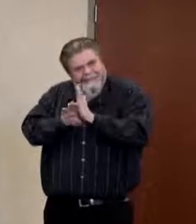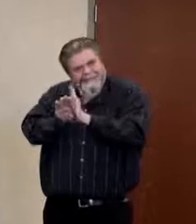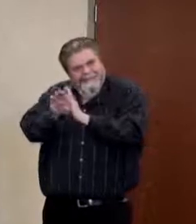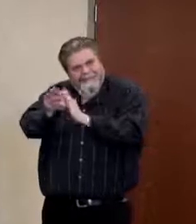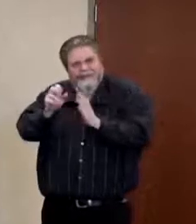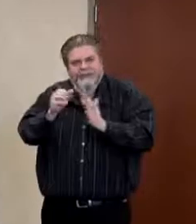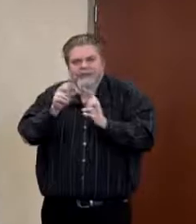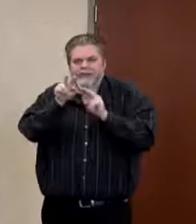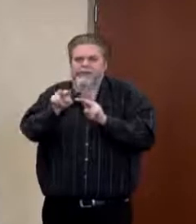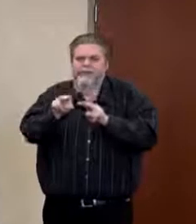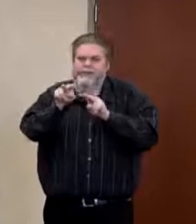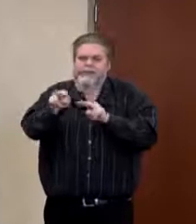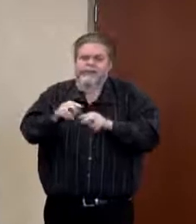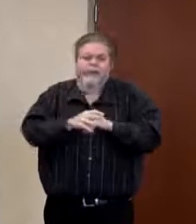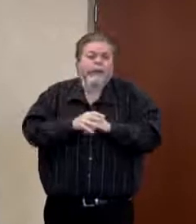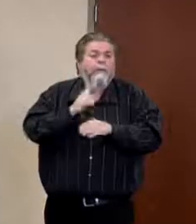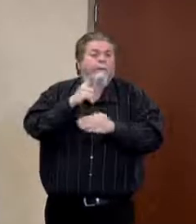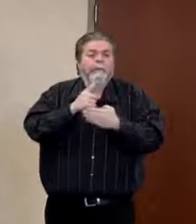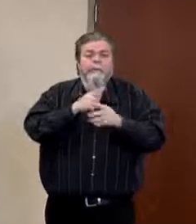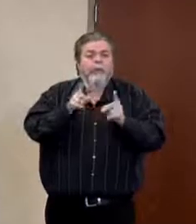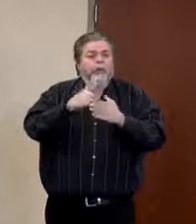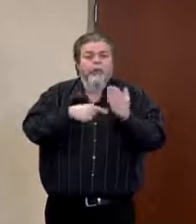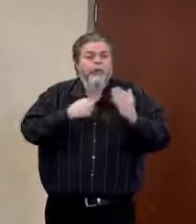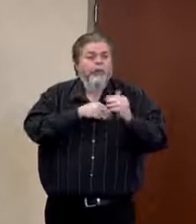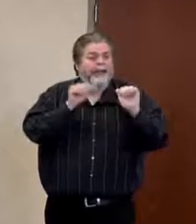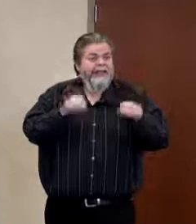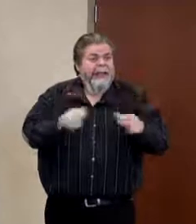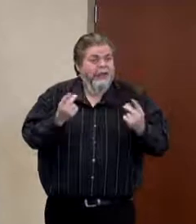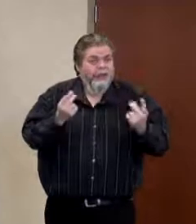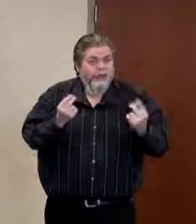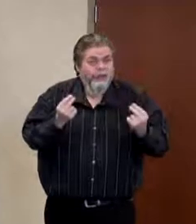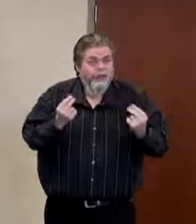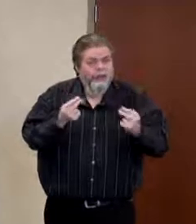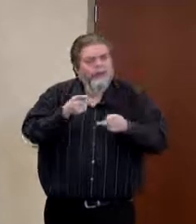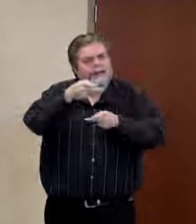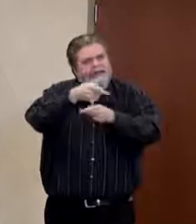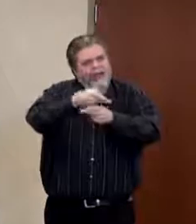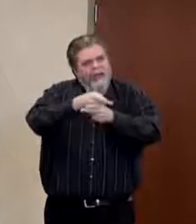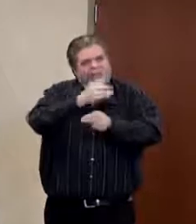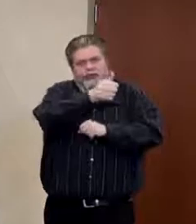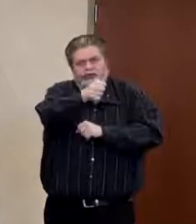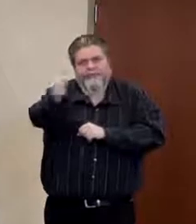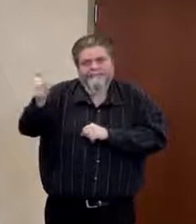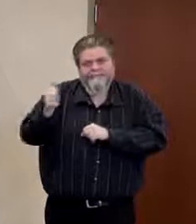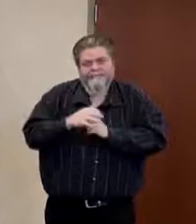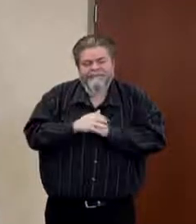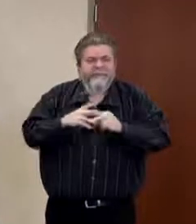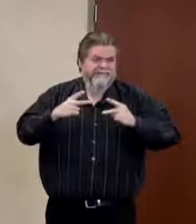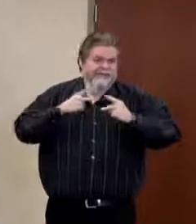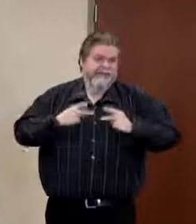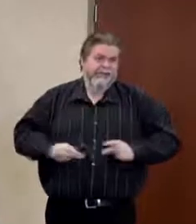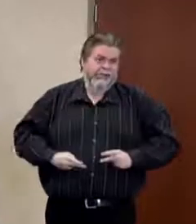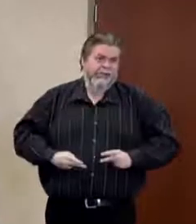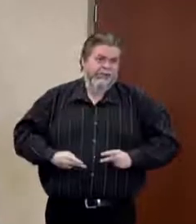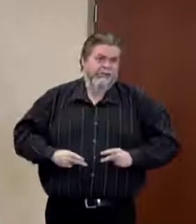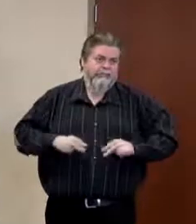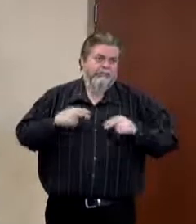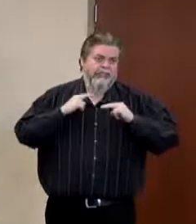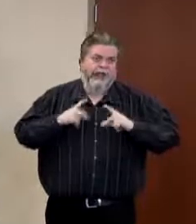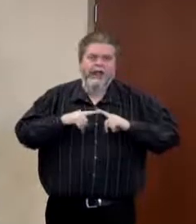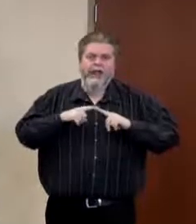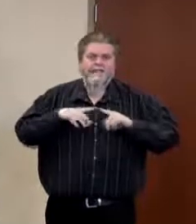And so there are certain things, though, that we can continue to do to take care of ourselves. And one is physical health, all right?